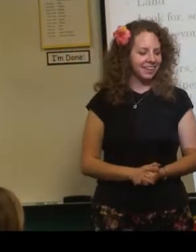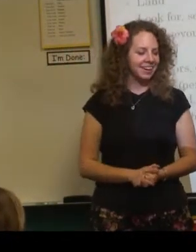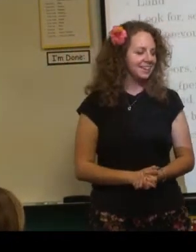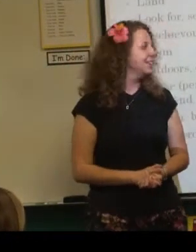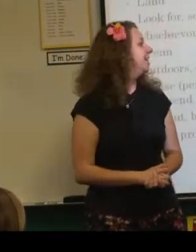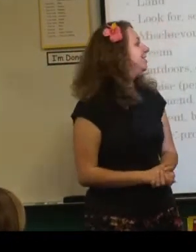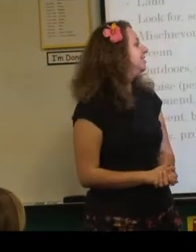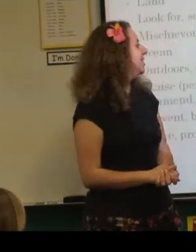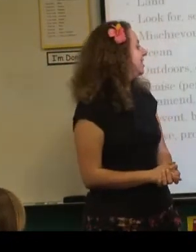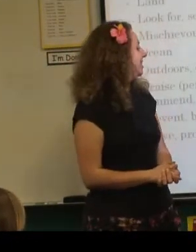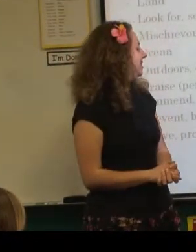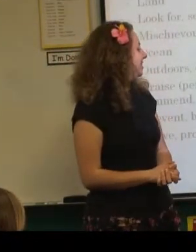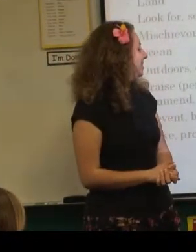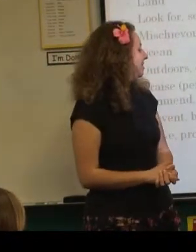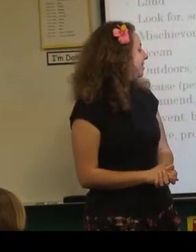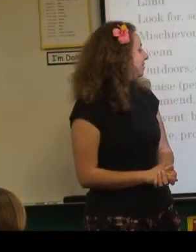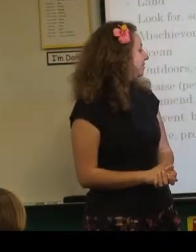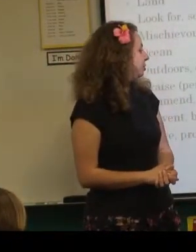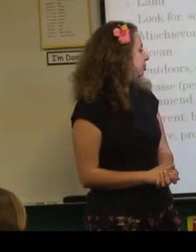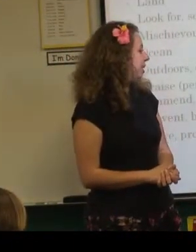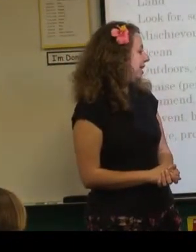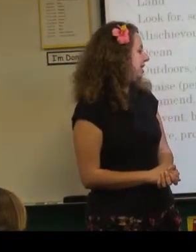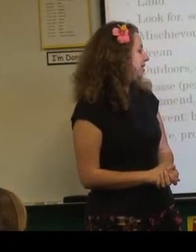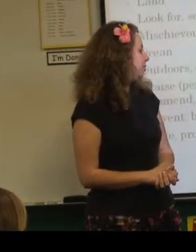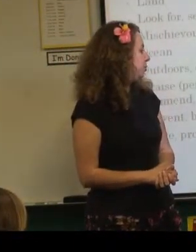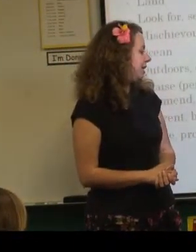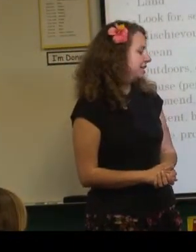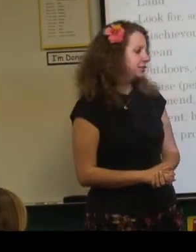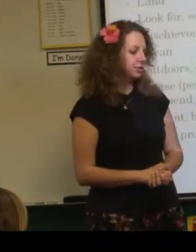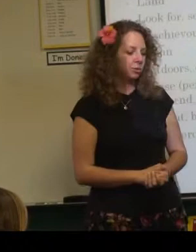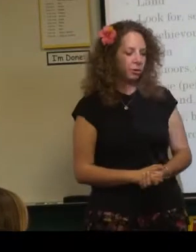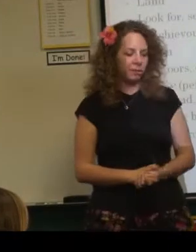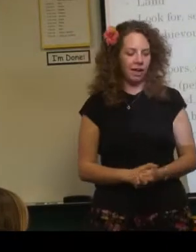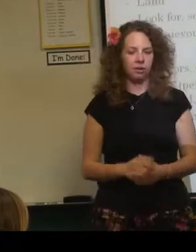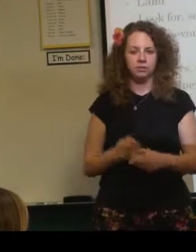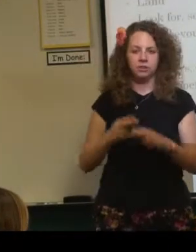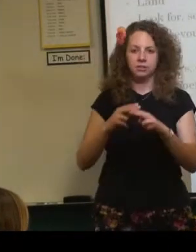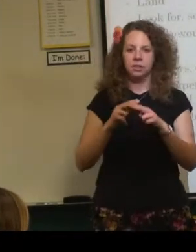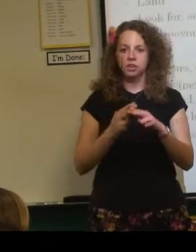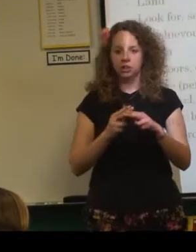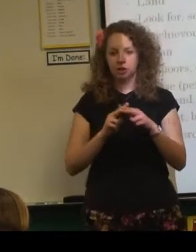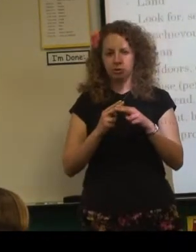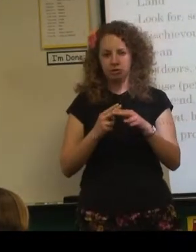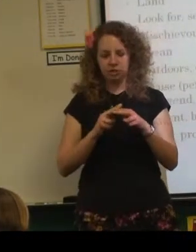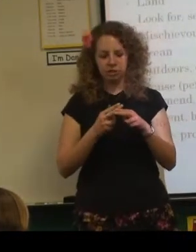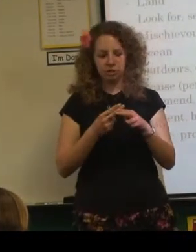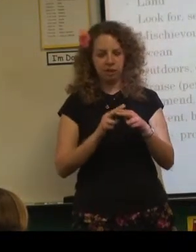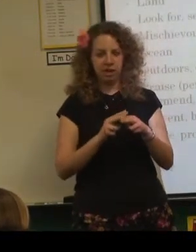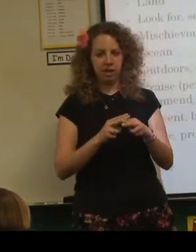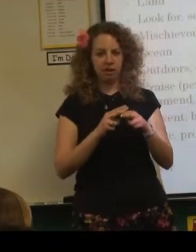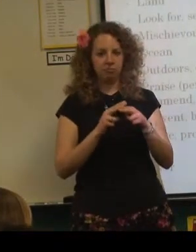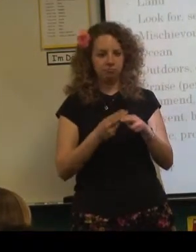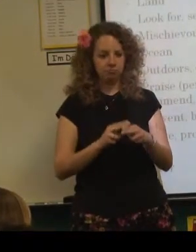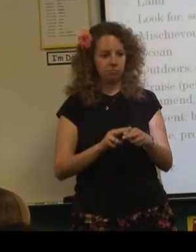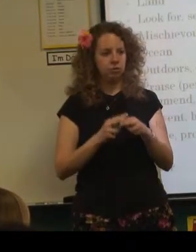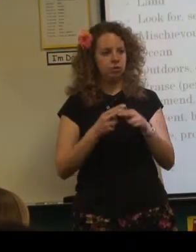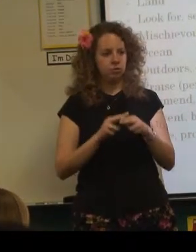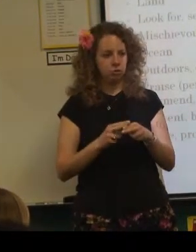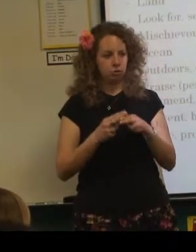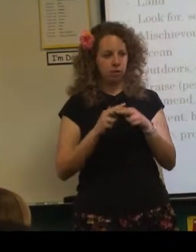Okay, and then for weigh, weight, or pound, you're going to just do it here. So